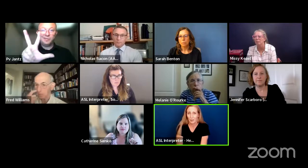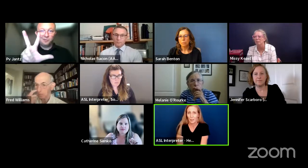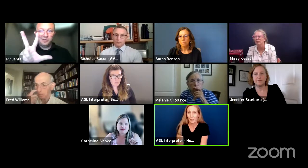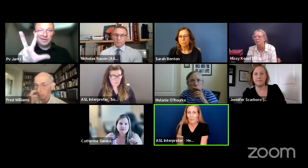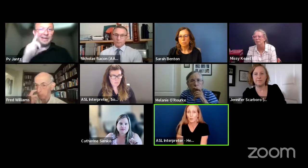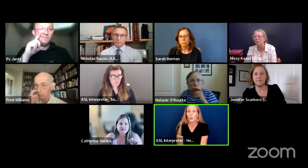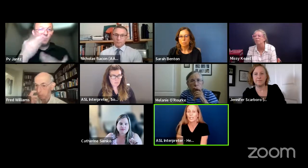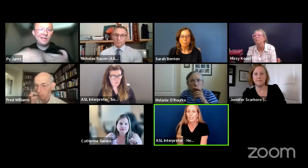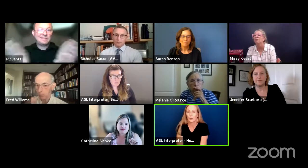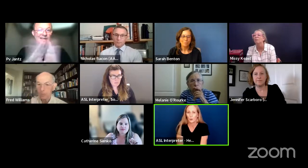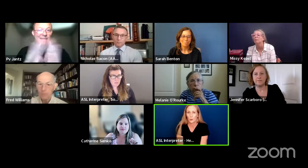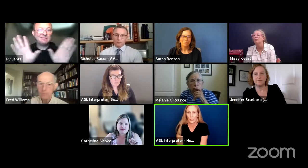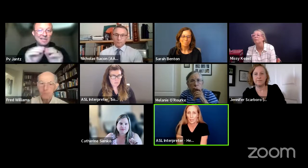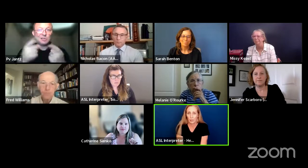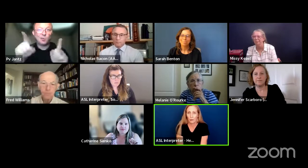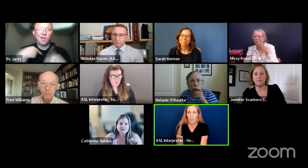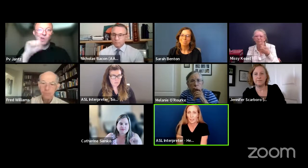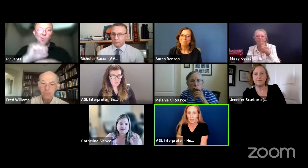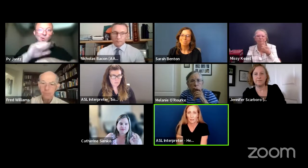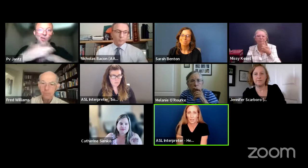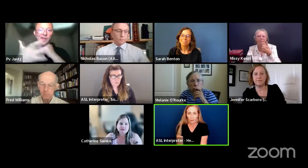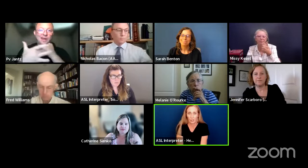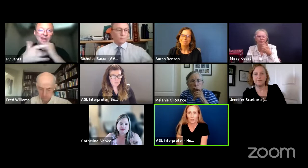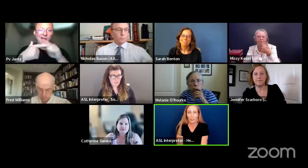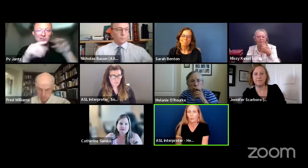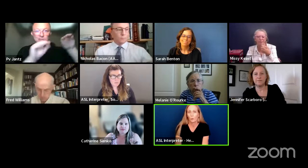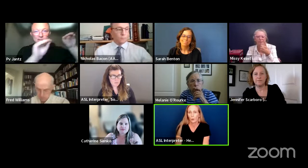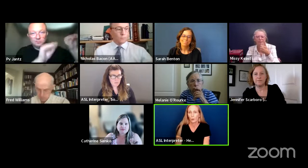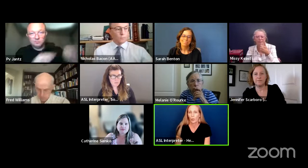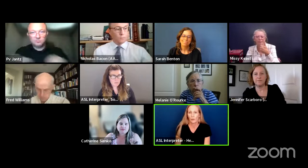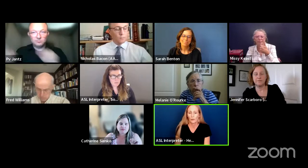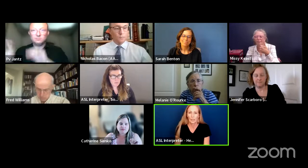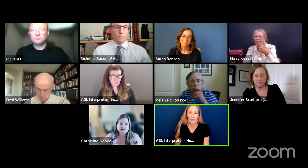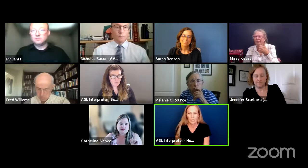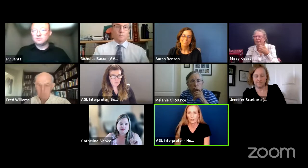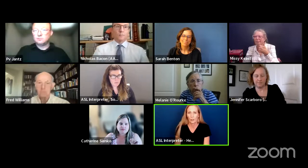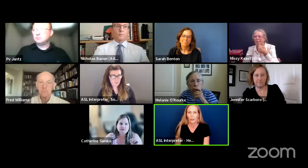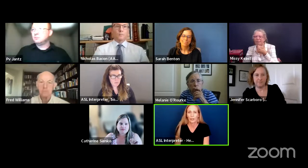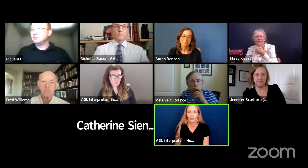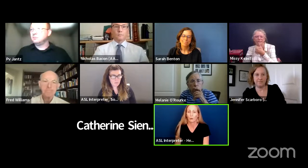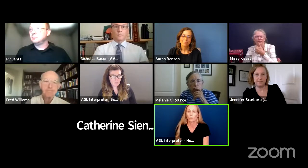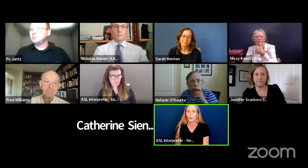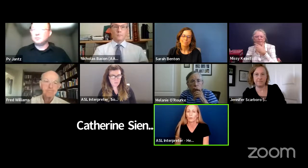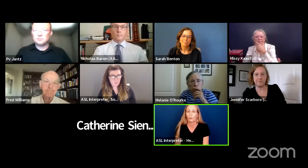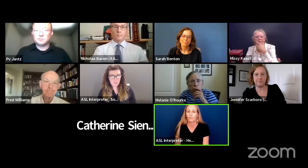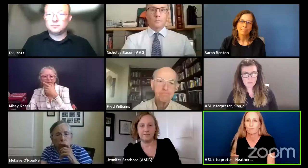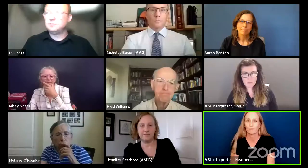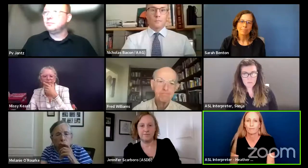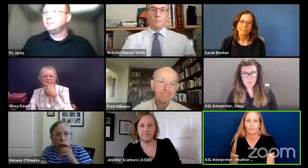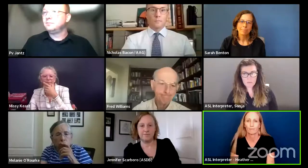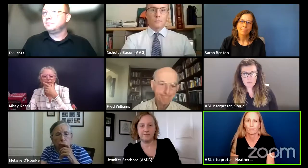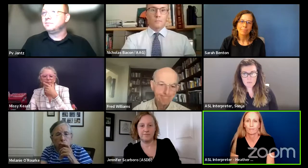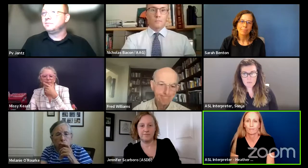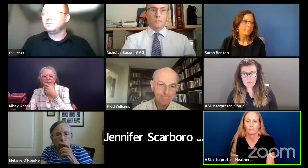exactly 6:23 for the executive session while we work on the technology of getting everyone moved over.